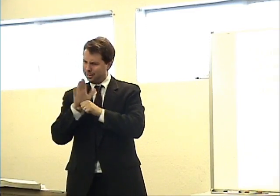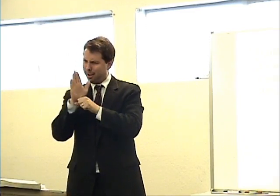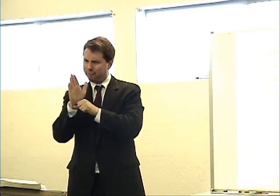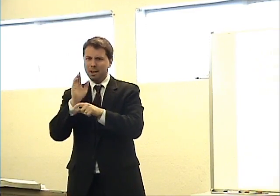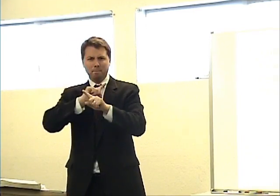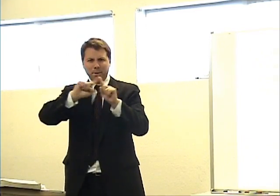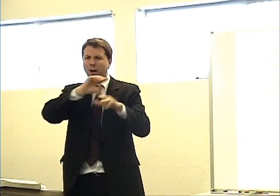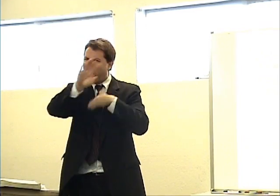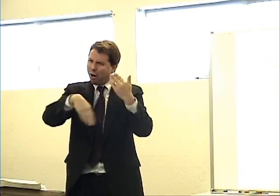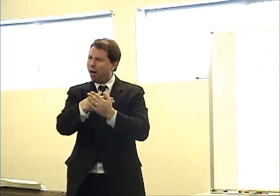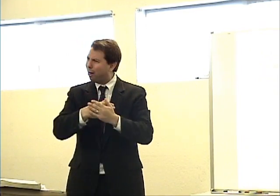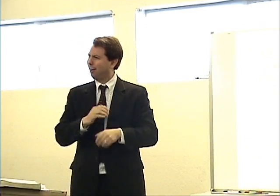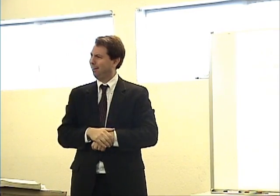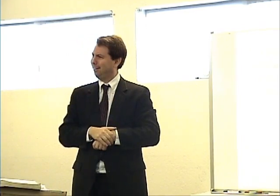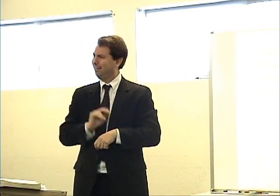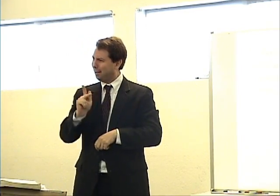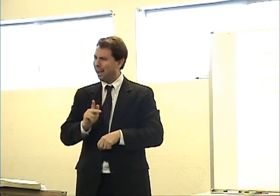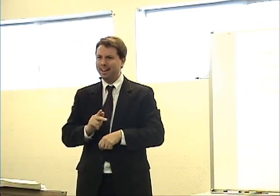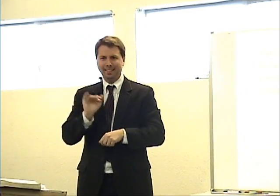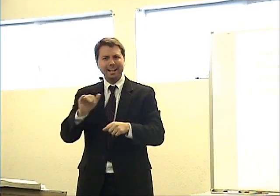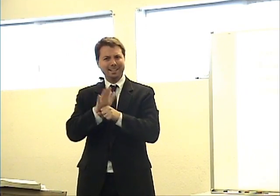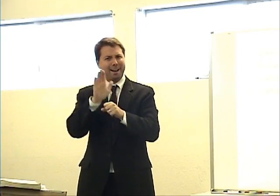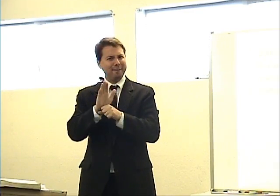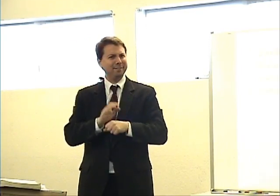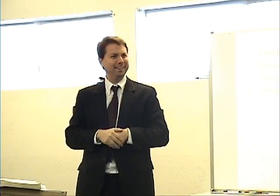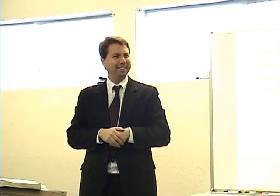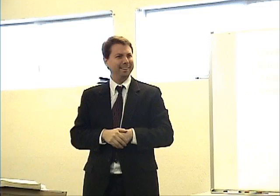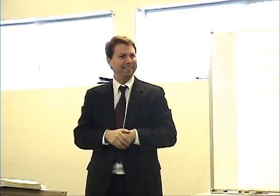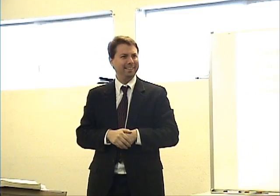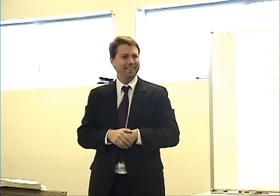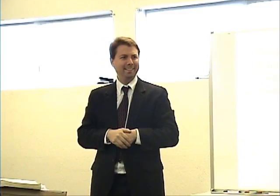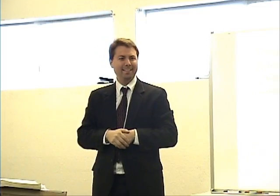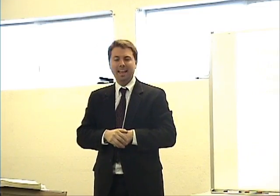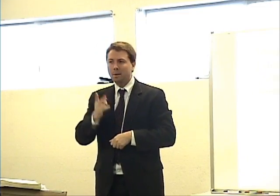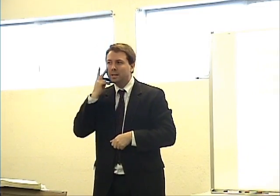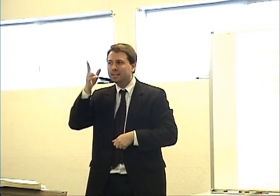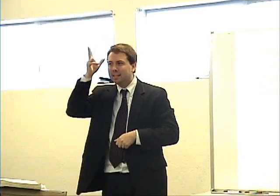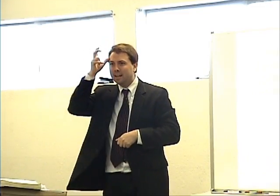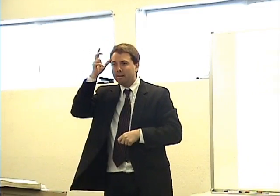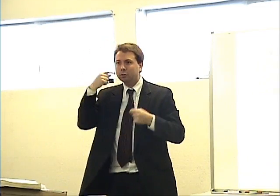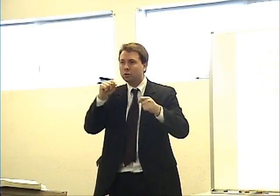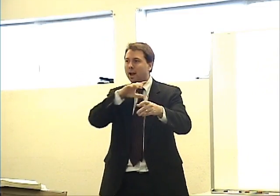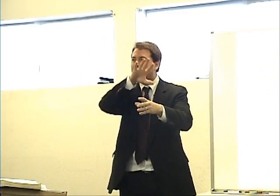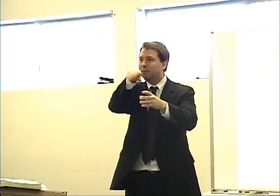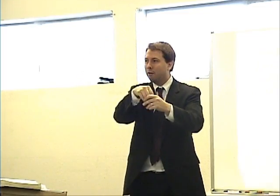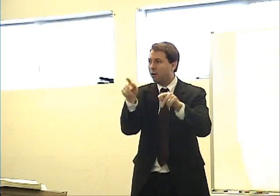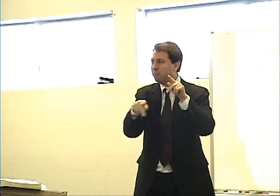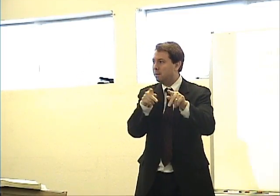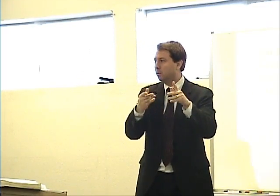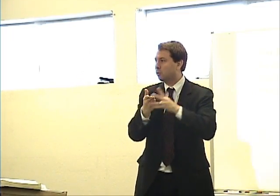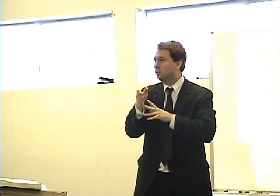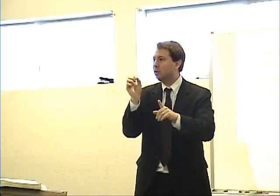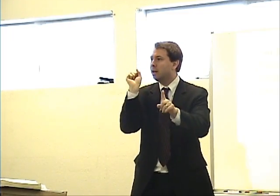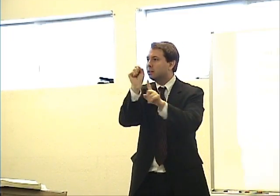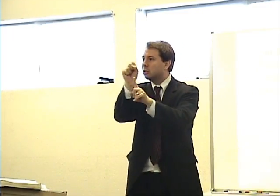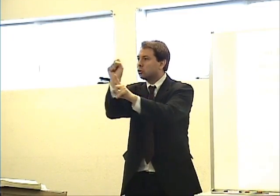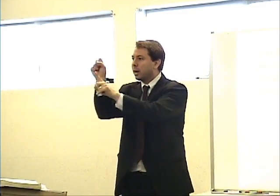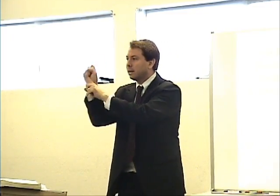enough, but all, okay? That's enough. And we see the devil trying to involve people through the tricks.